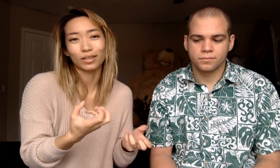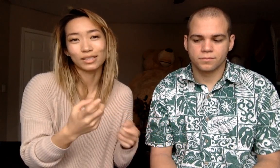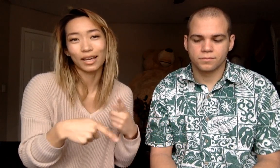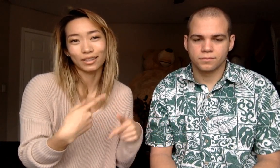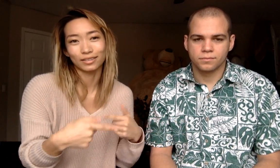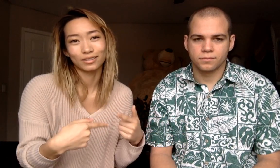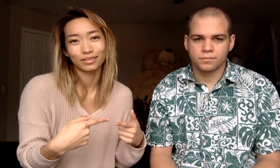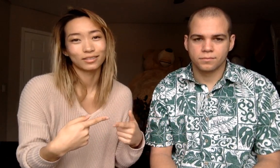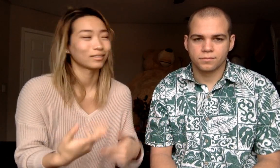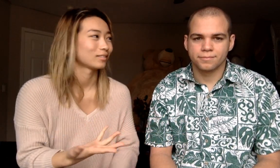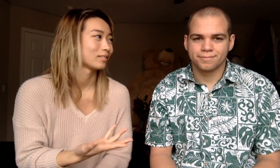sign.